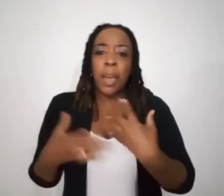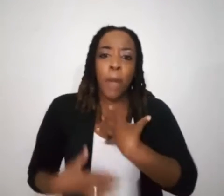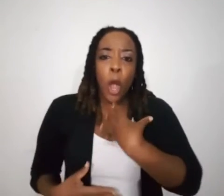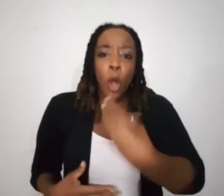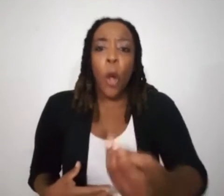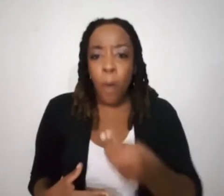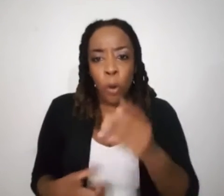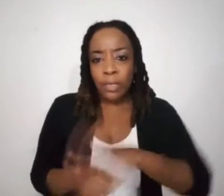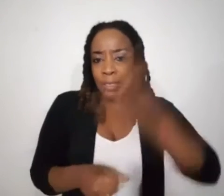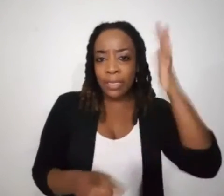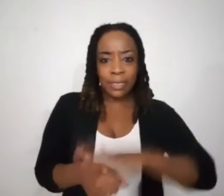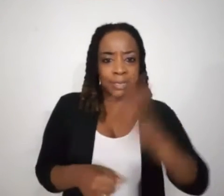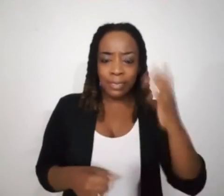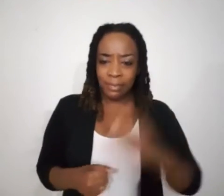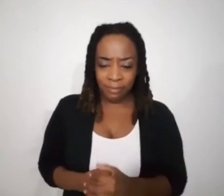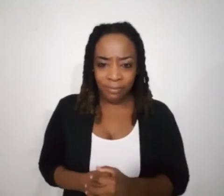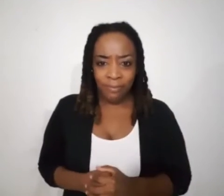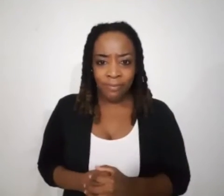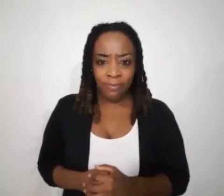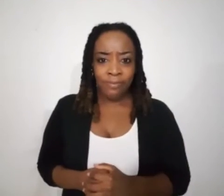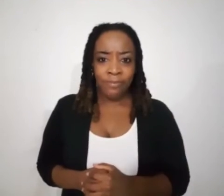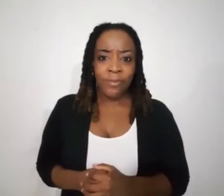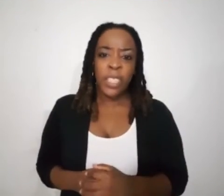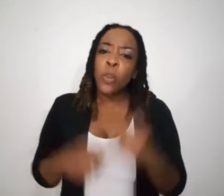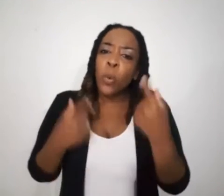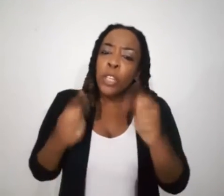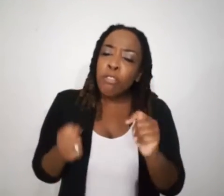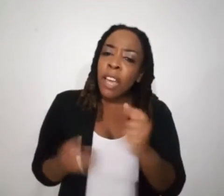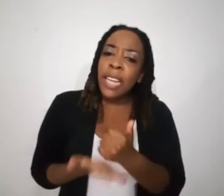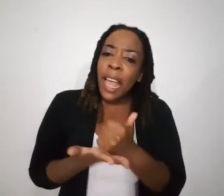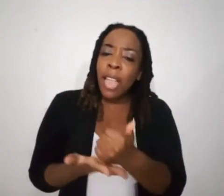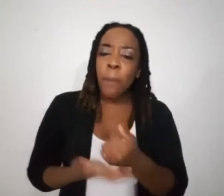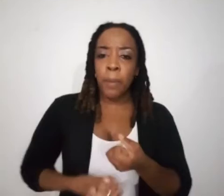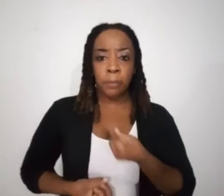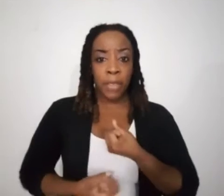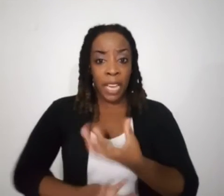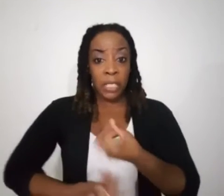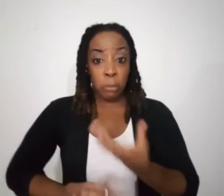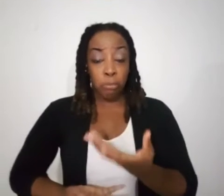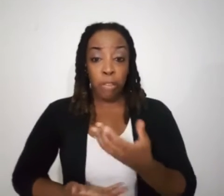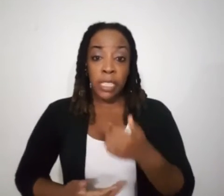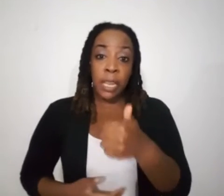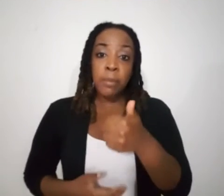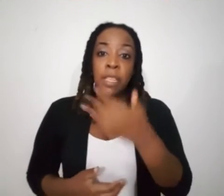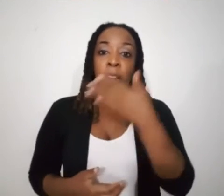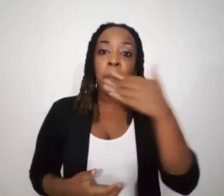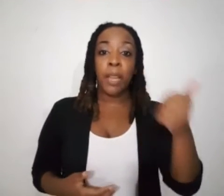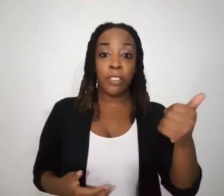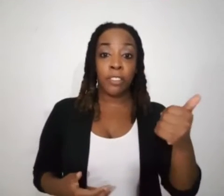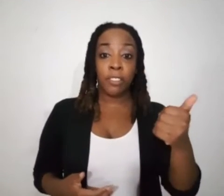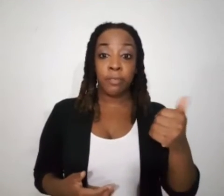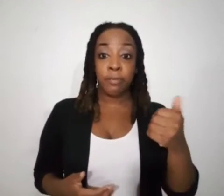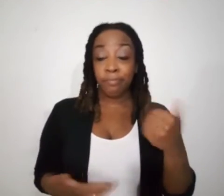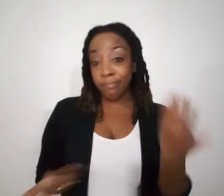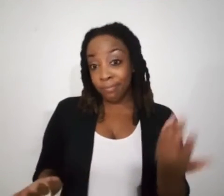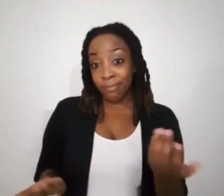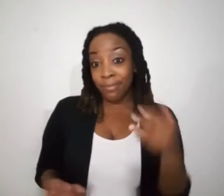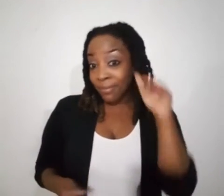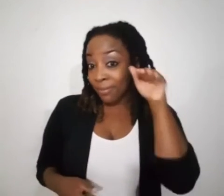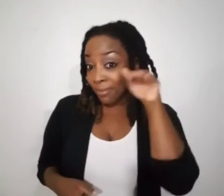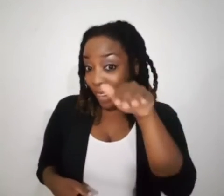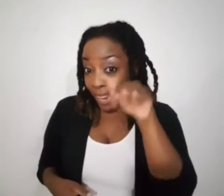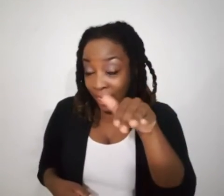better. So again, we use pictures a lot so that your child who has a